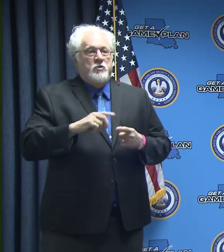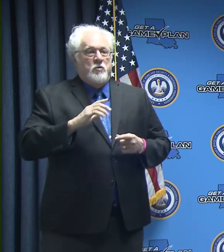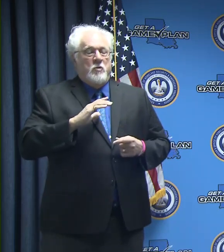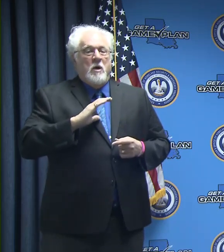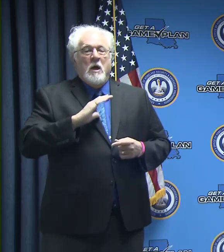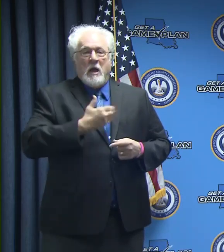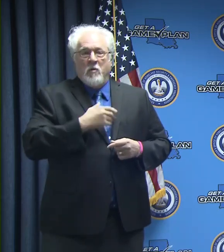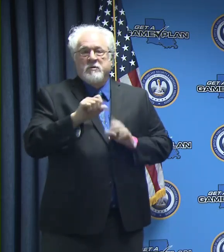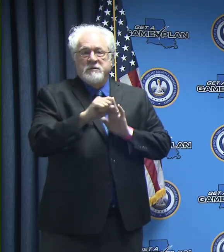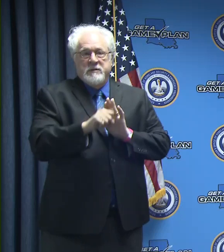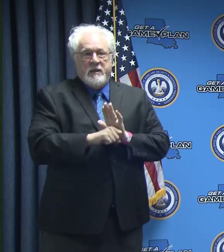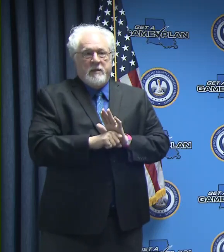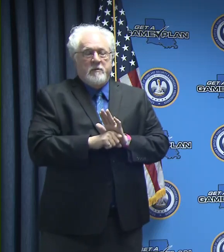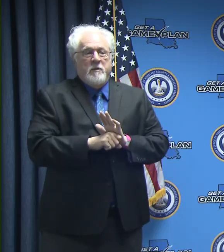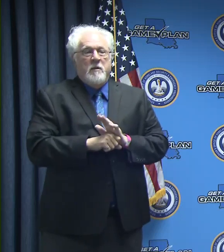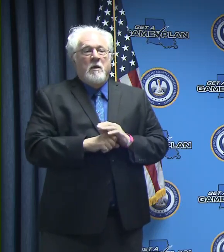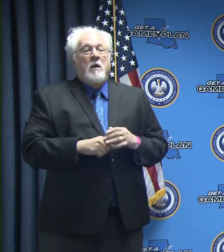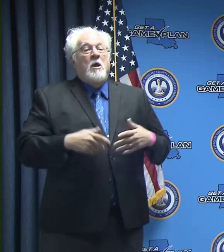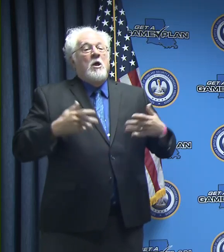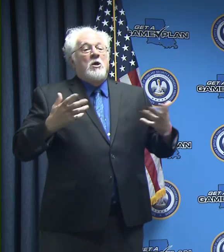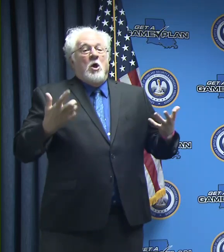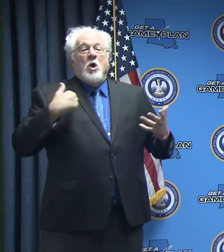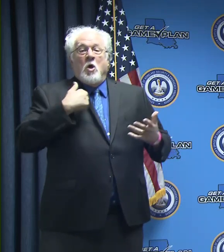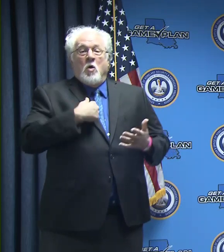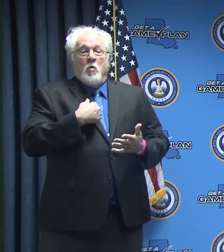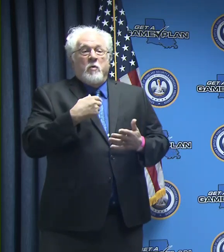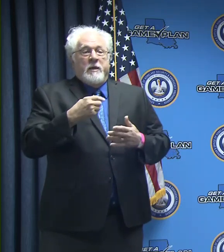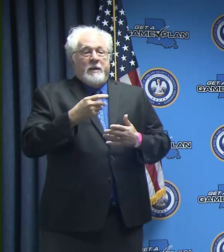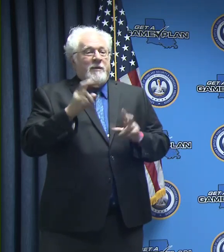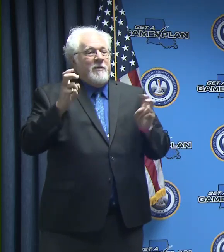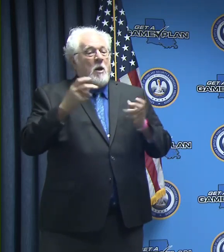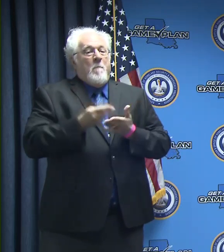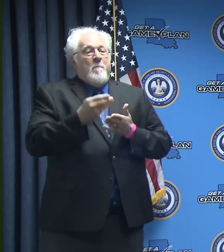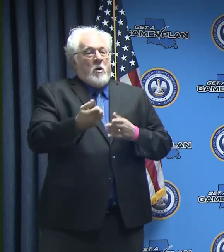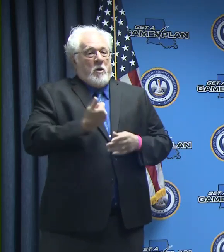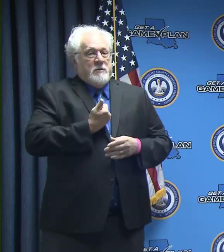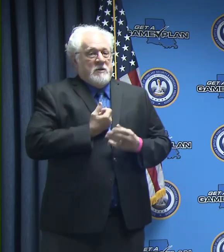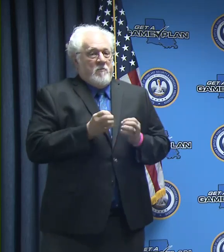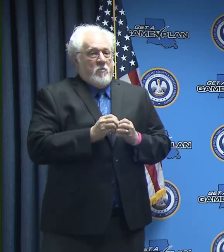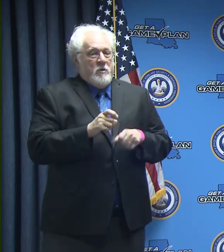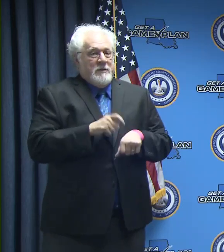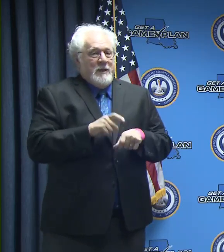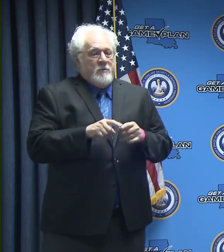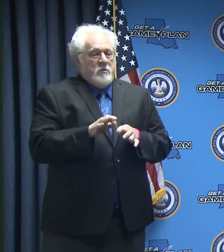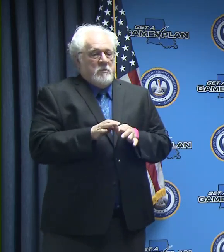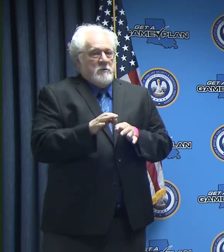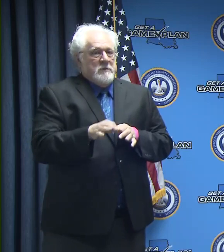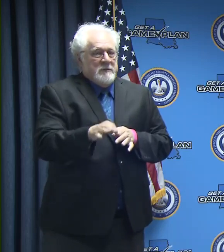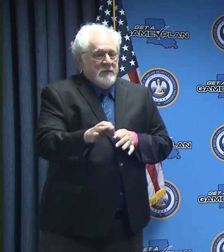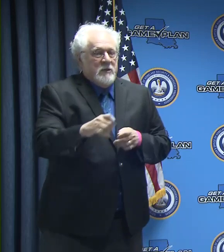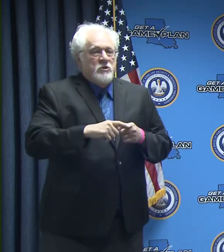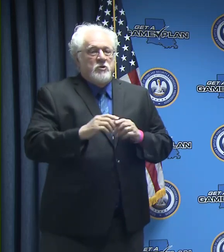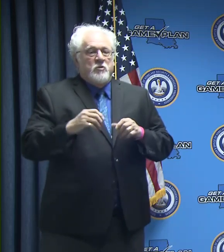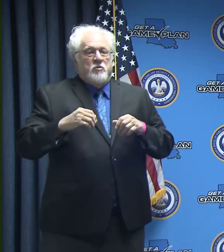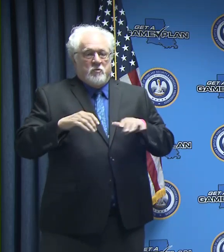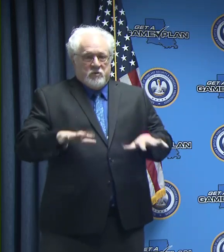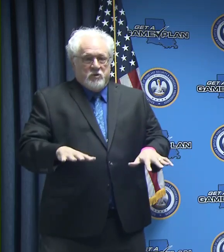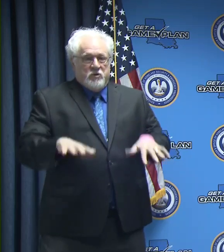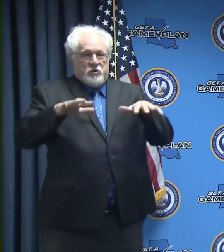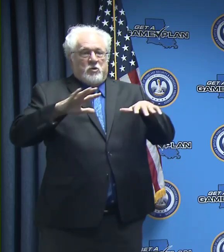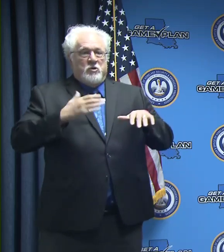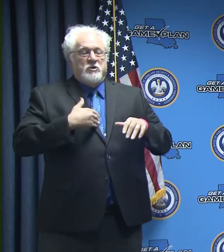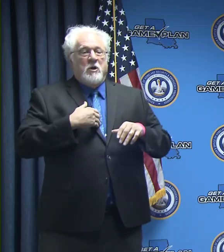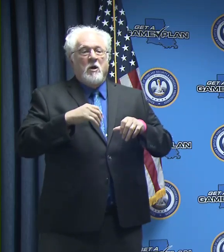to our state. So we bought ourselves more time that allows us to continue to be able to surge our medical